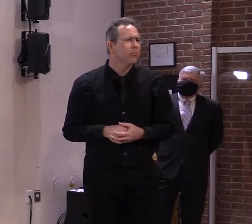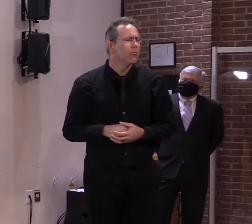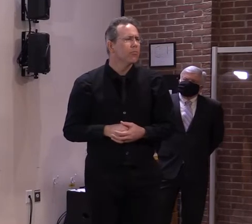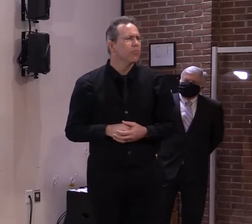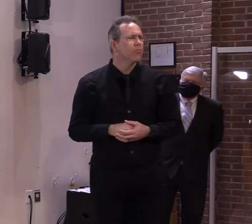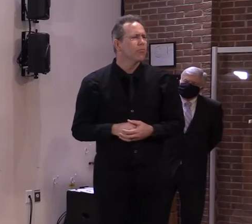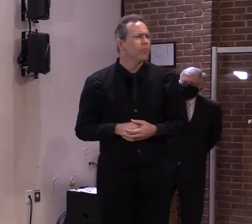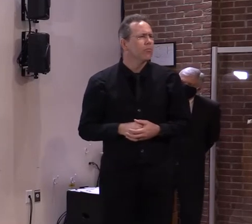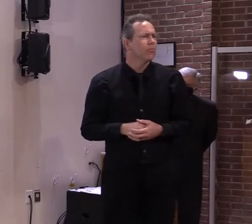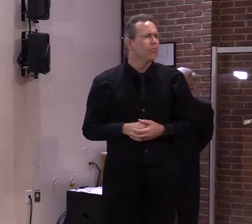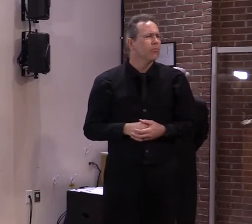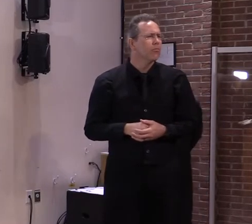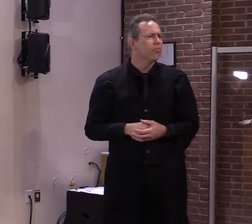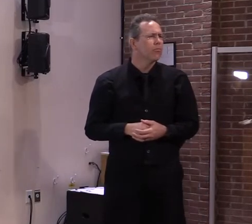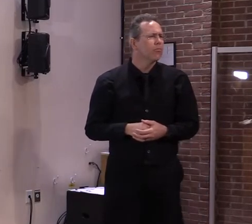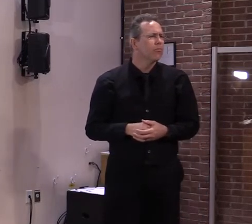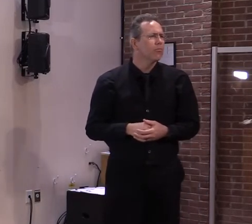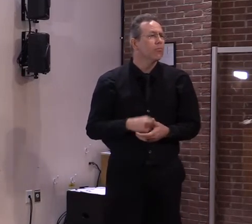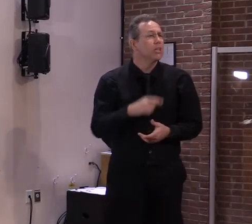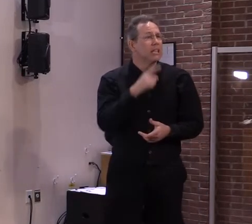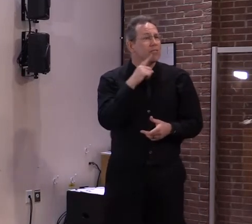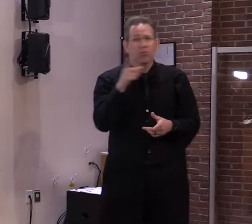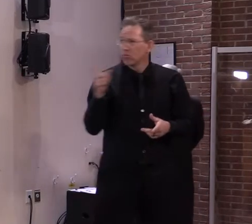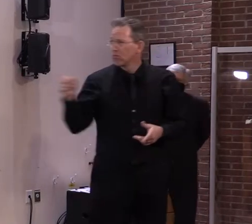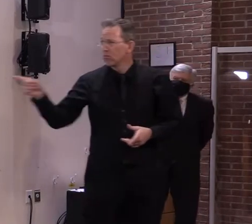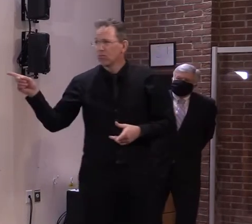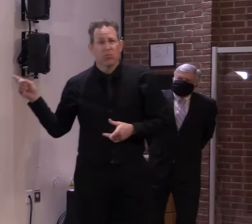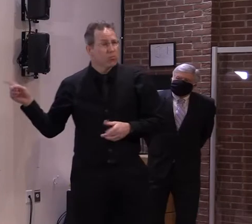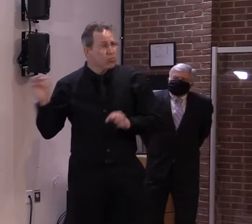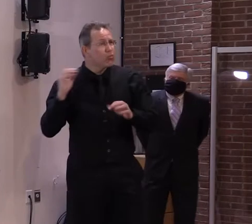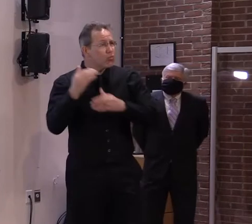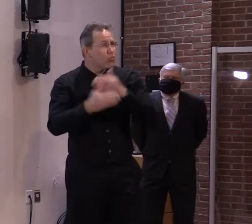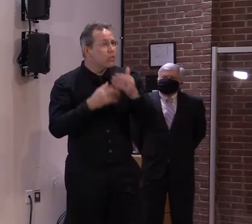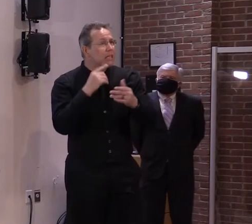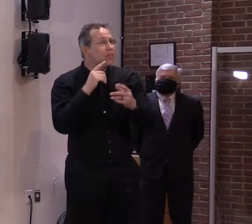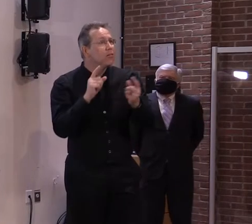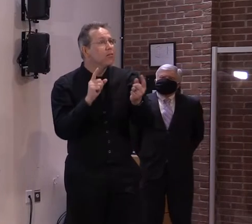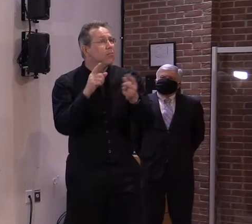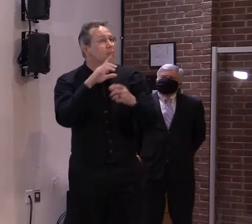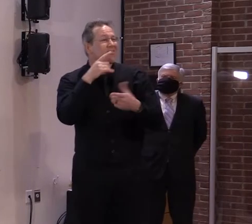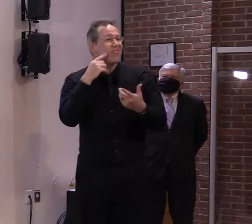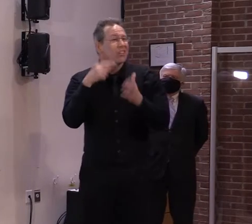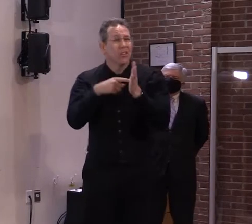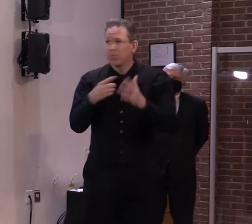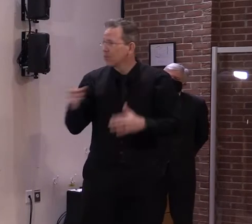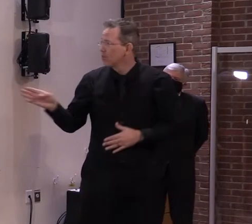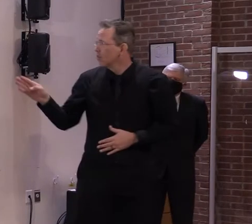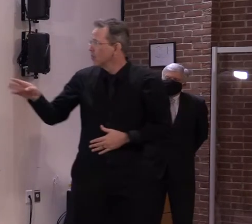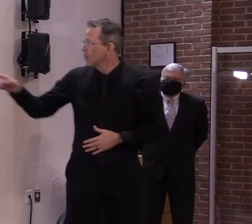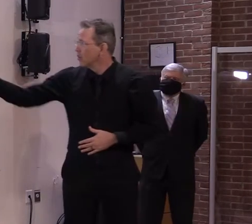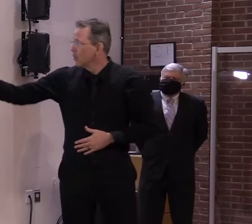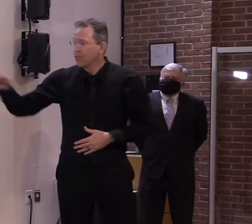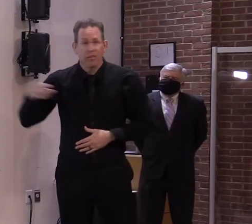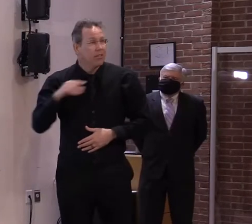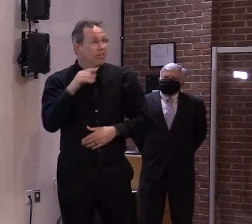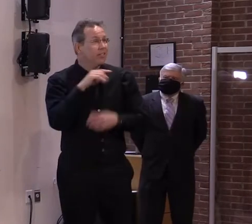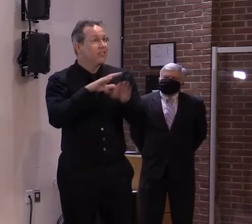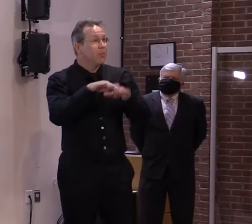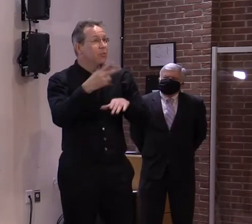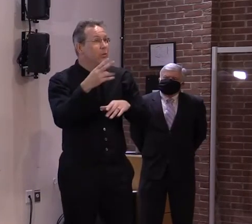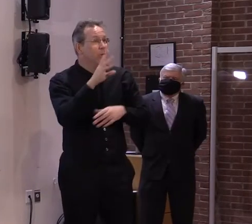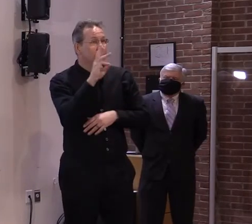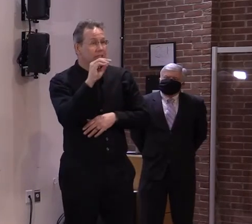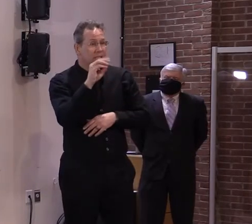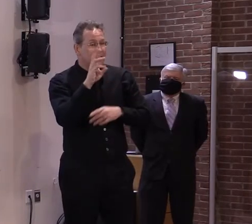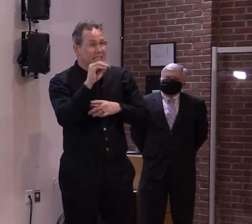plan, or these dates sort of the earliest possible time that we would take a step forward? No, I think if